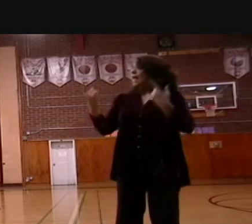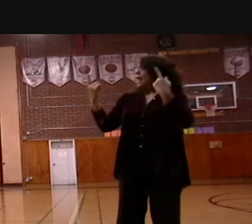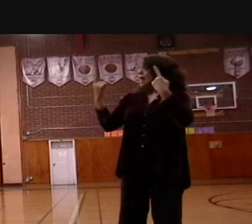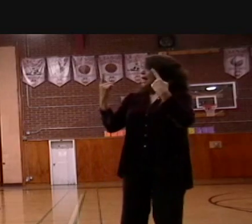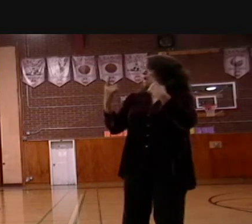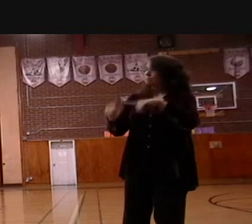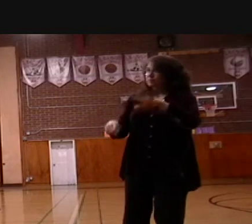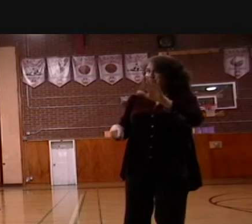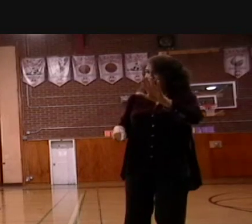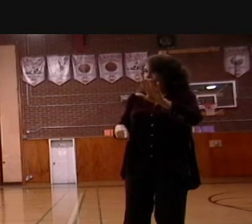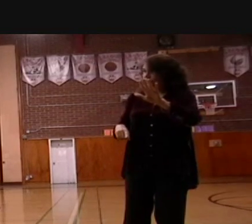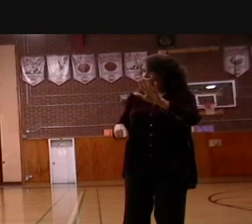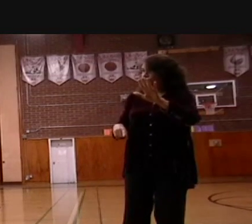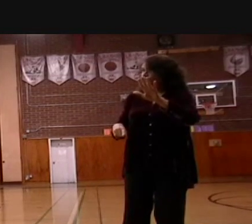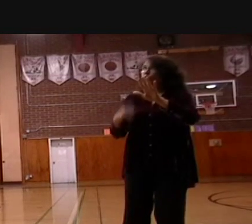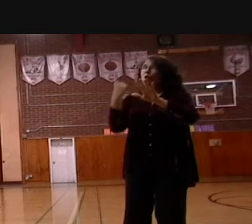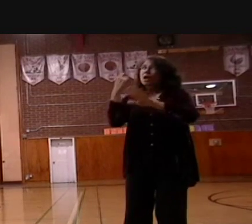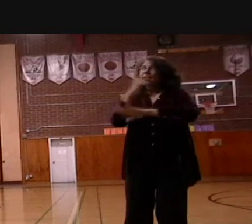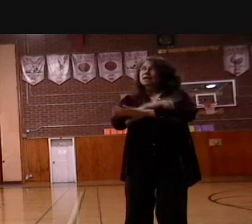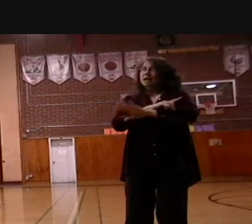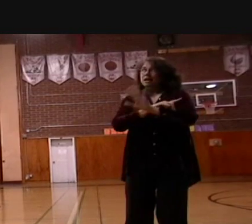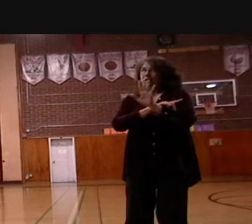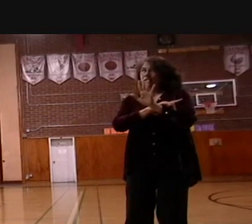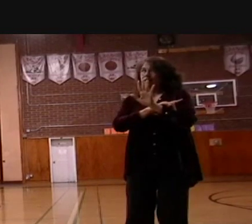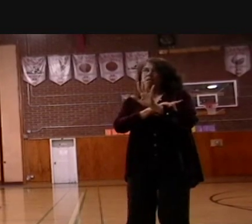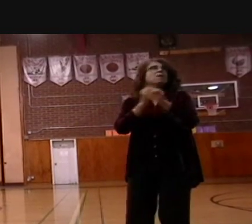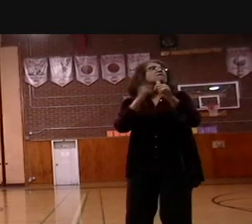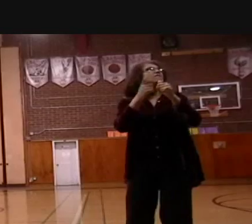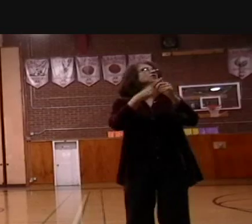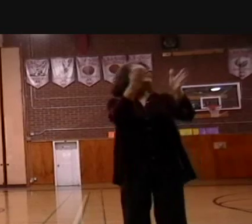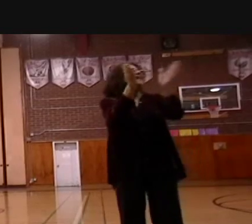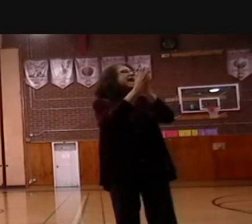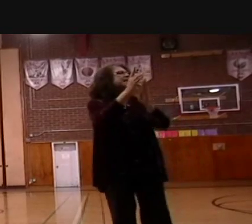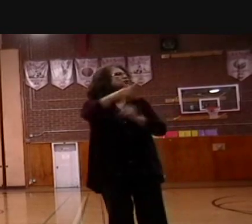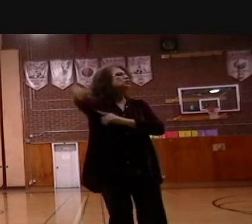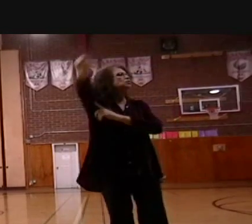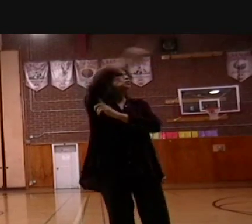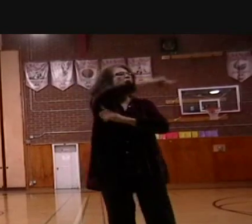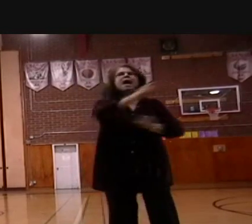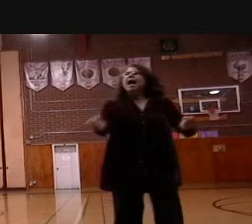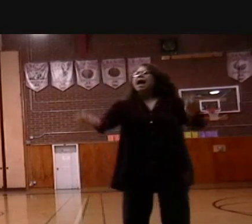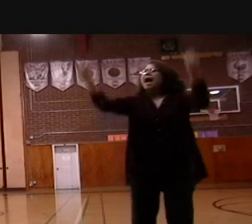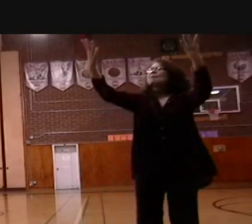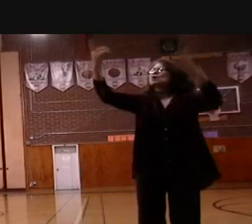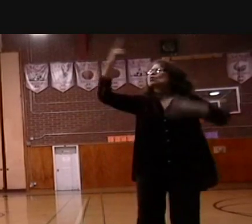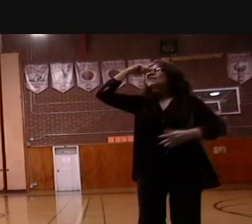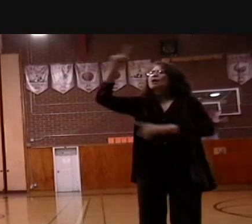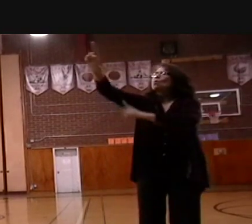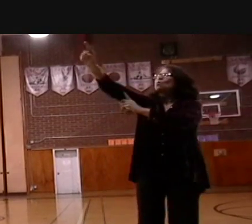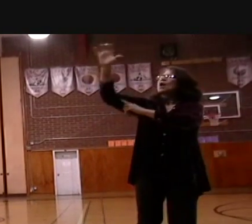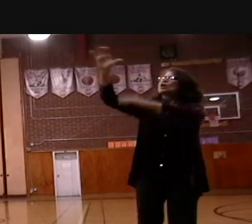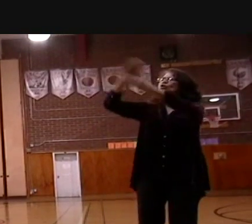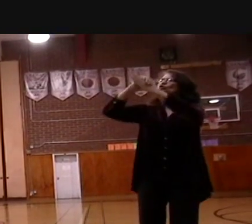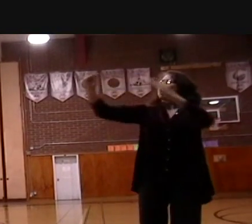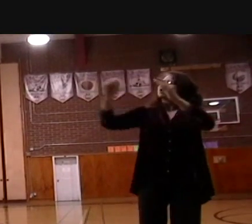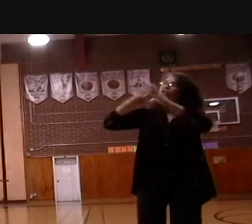stop here for a minute. By a show of hands, how many of you think that $100 is a lot of money?